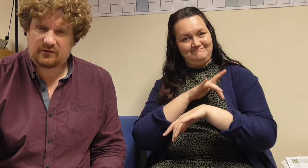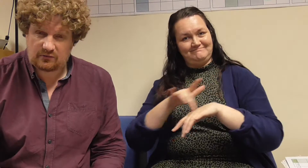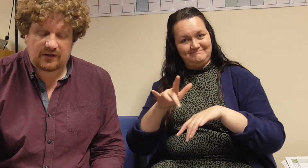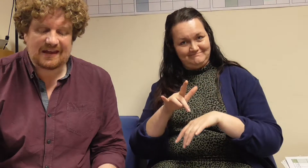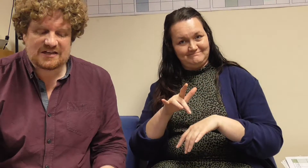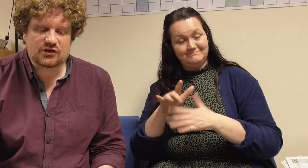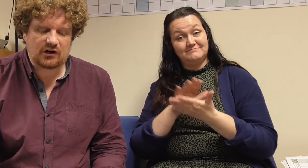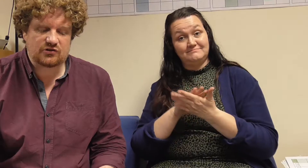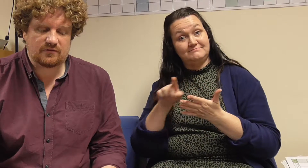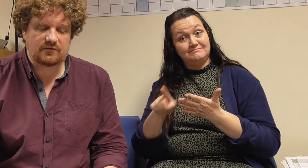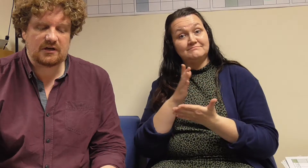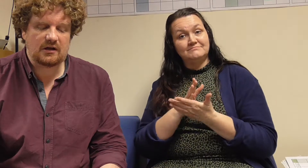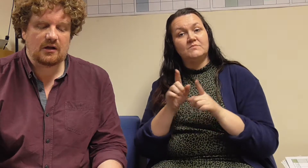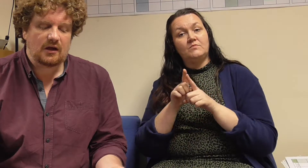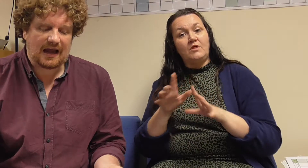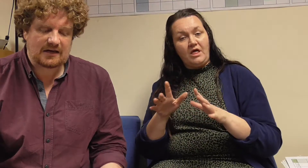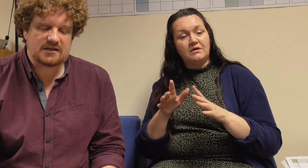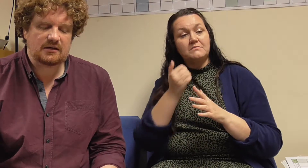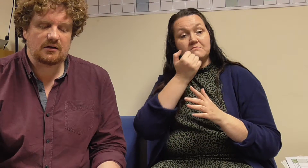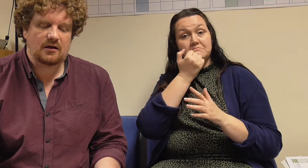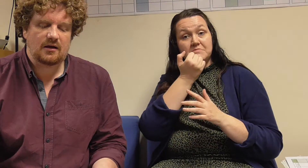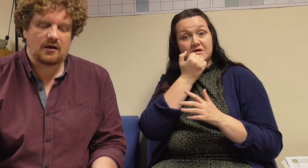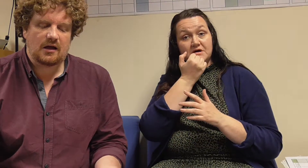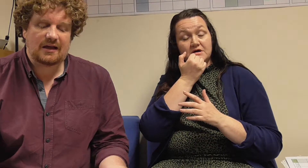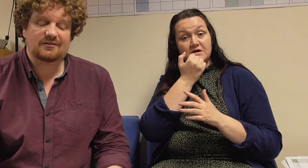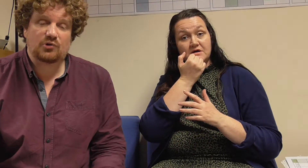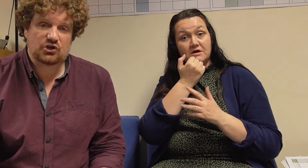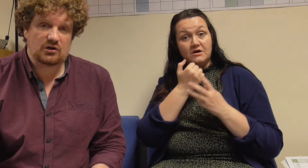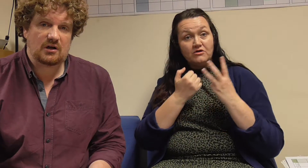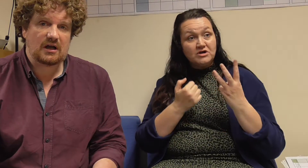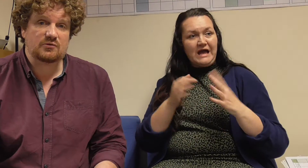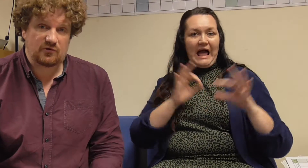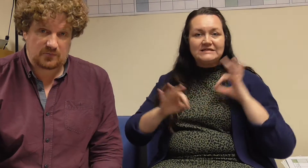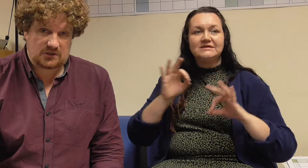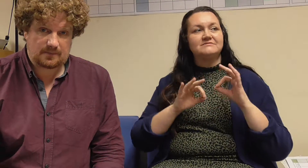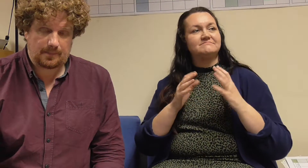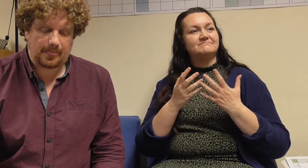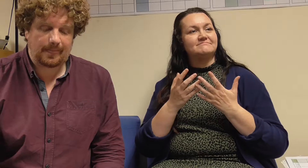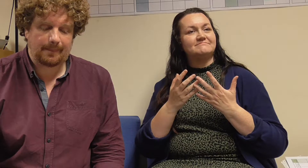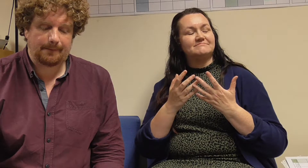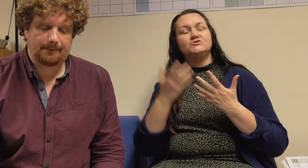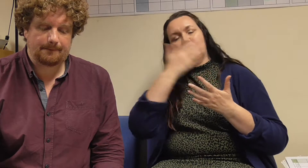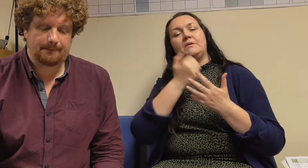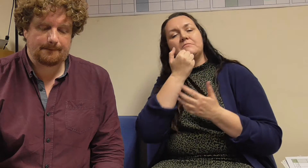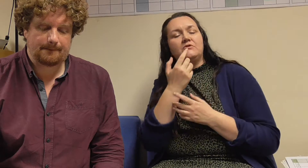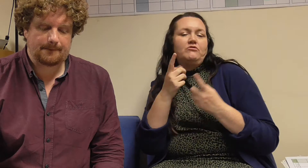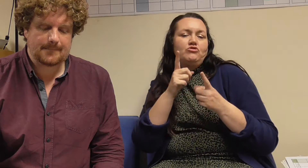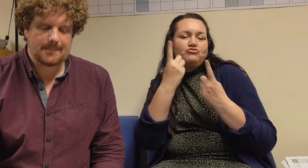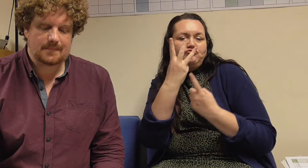So this is really the integration of 3: acting, expression and movement.